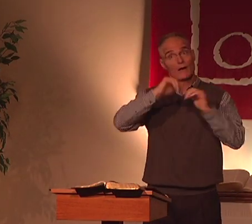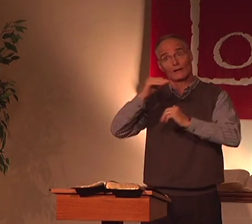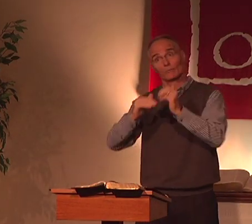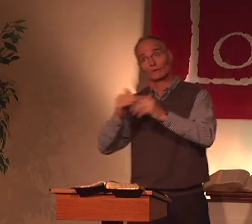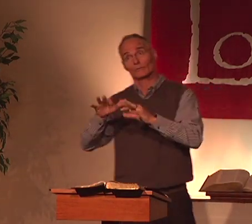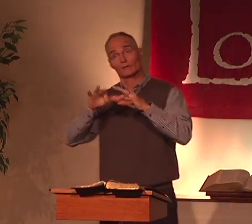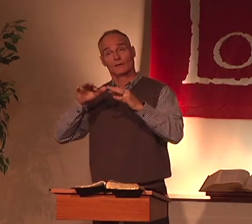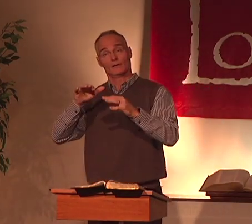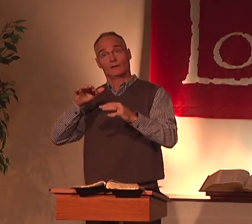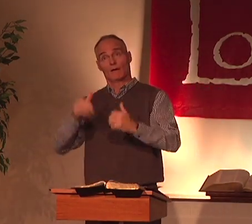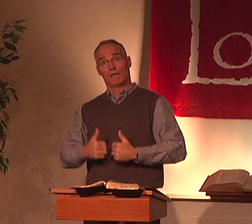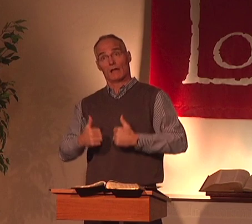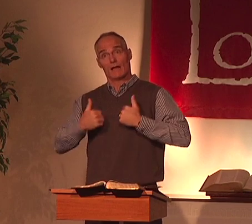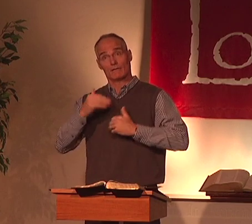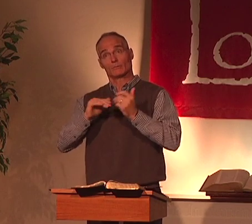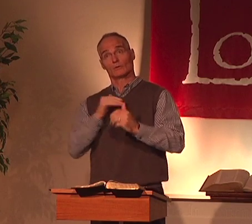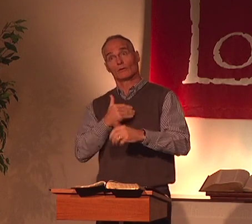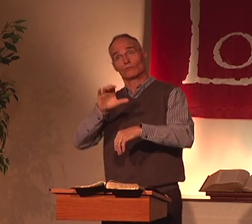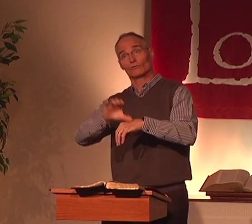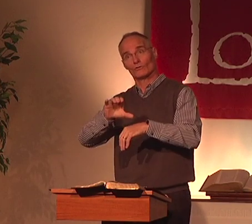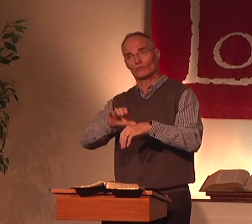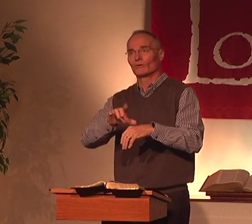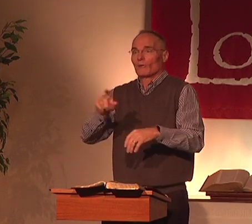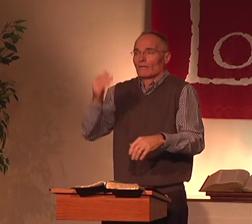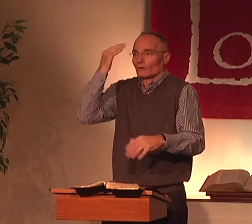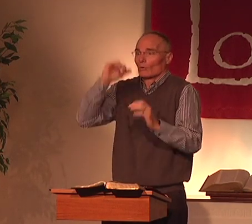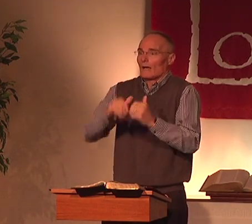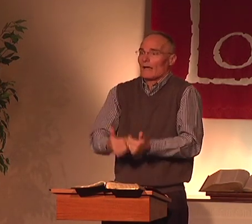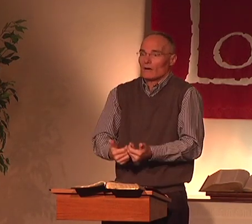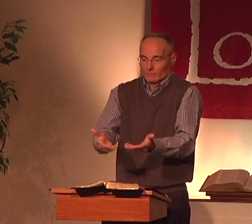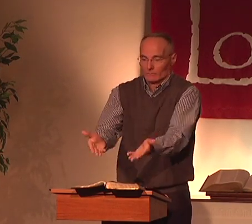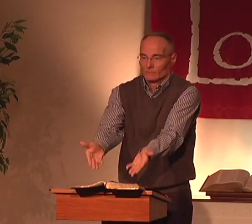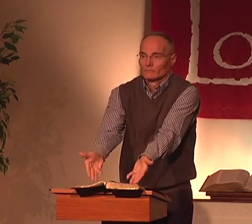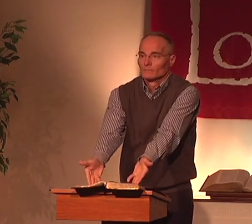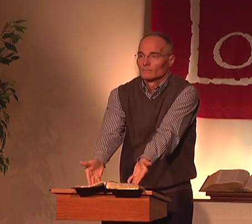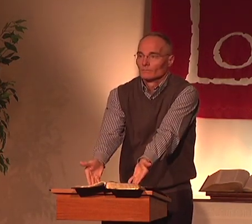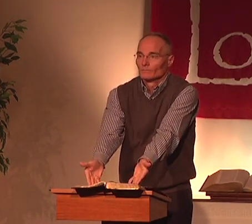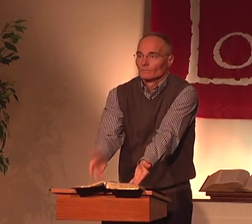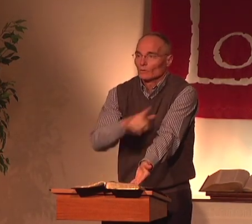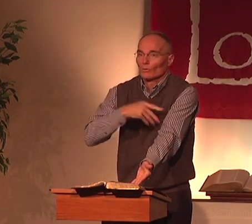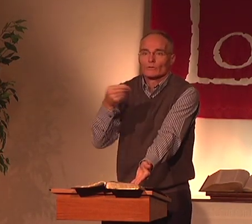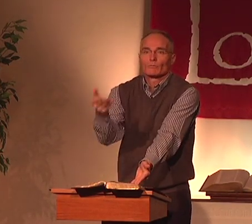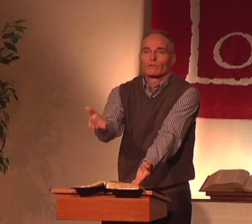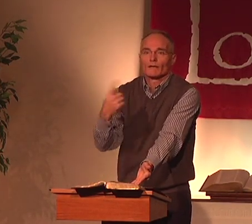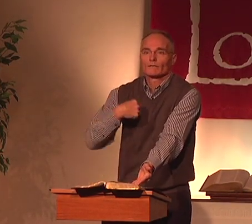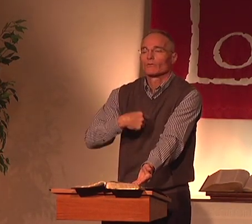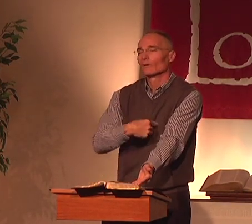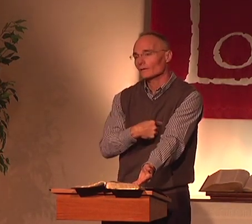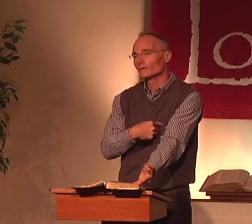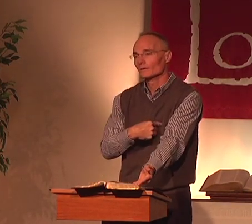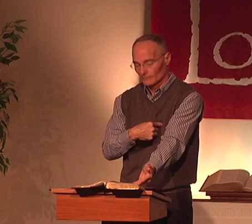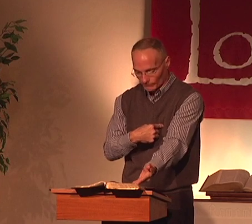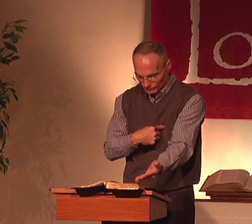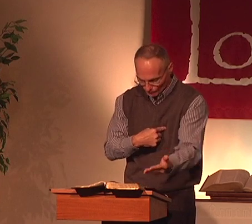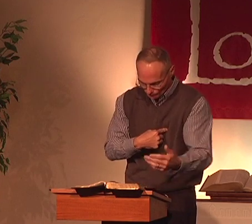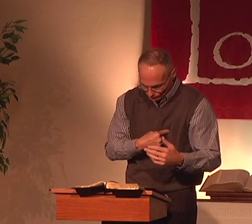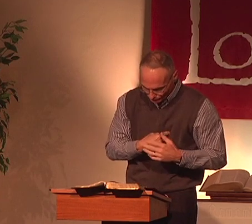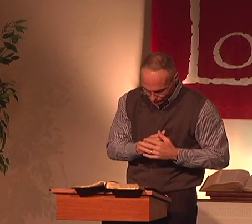families You want to know How to build A life The church It's right here The lord Has provided This for